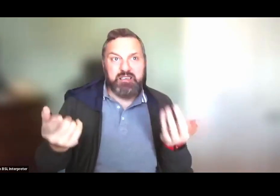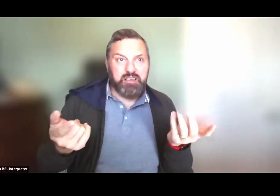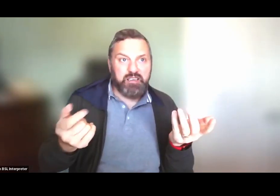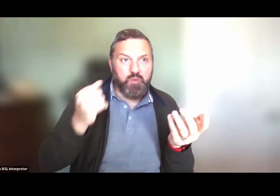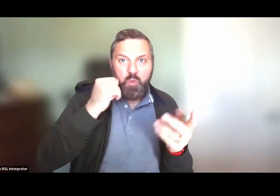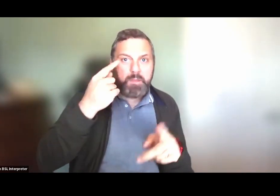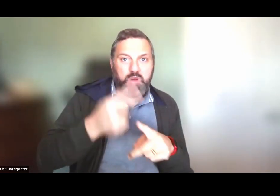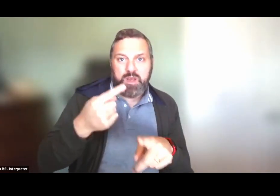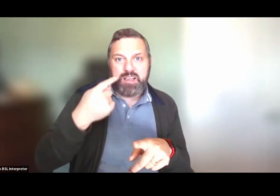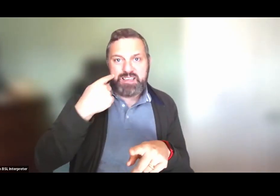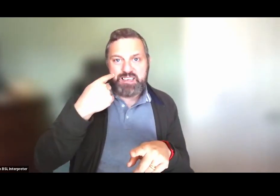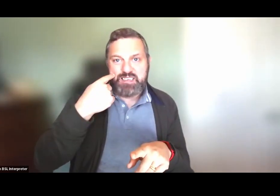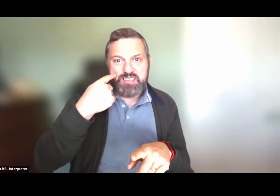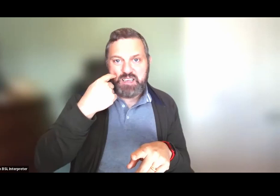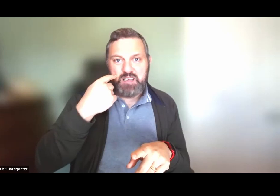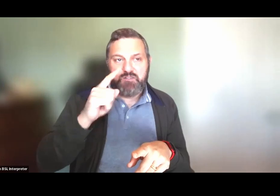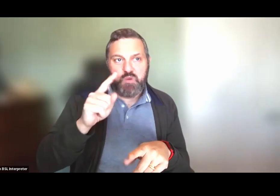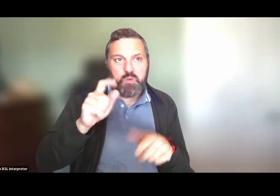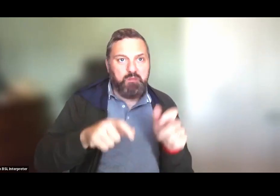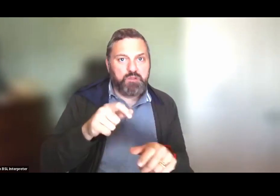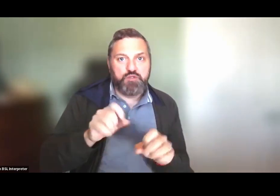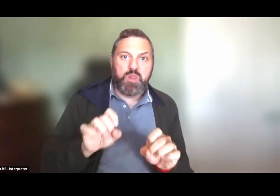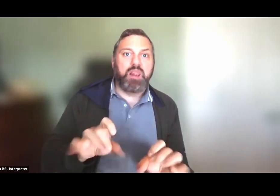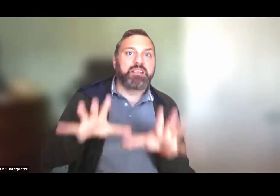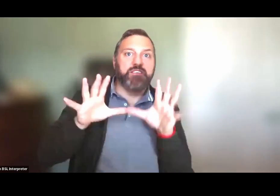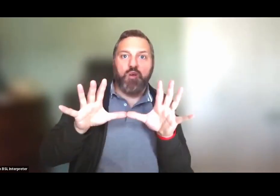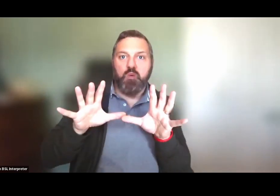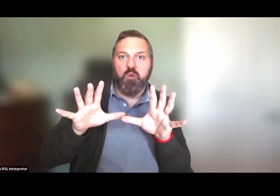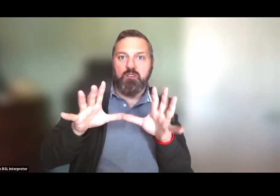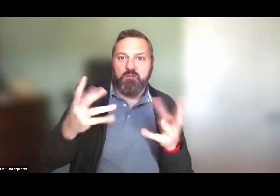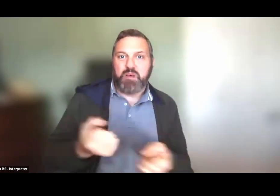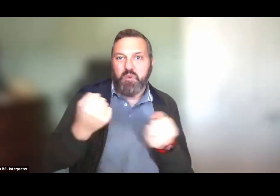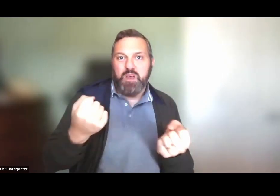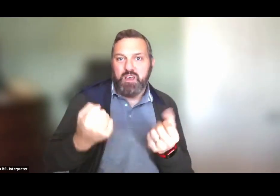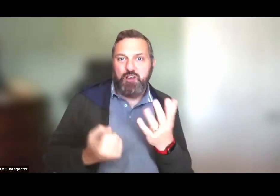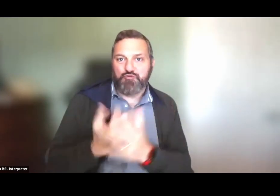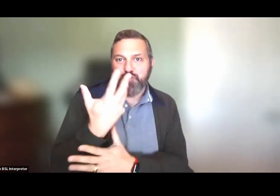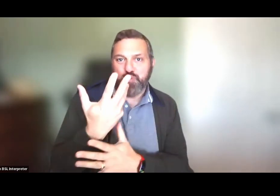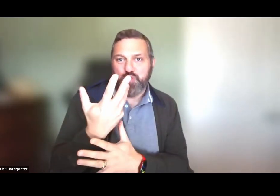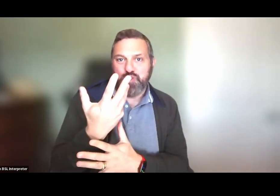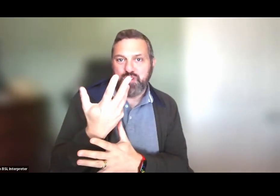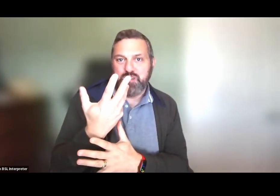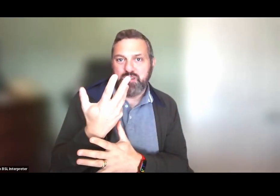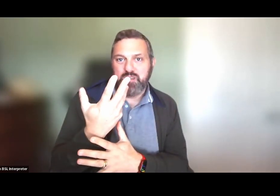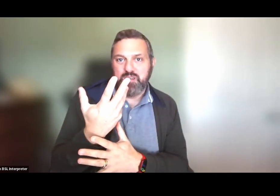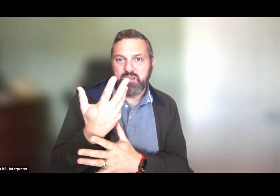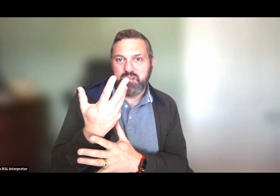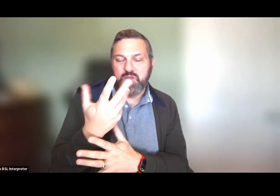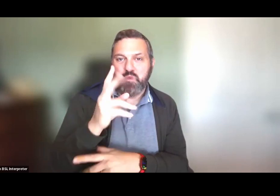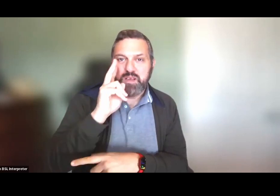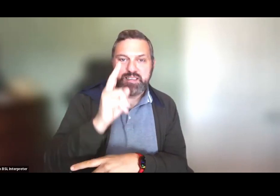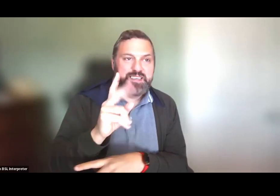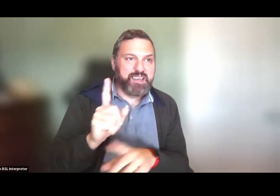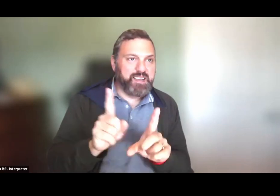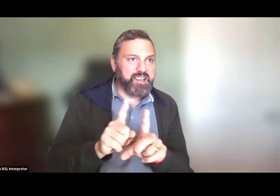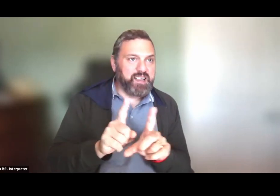and easy that governments let go of that pursuit of power and growth to have geopolitical positioning in the world. So we see the rise of things